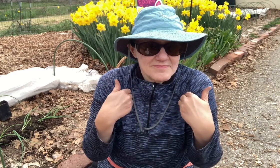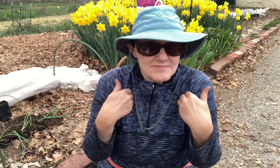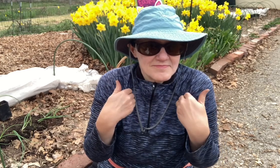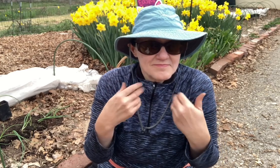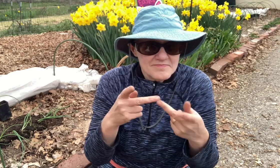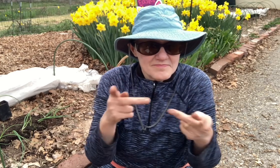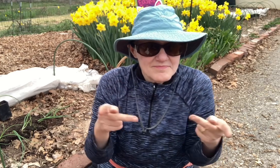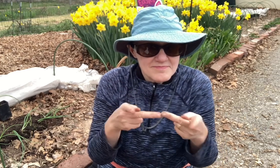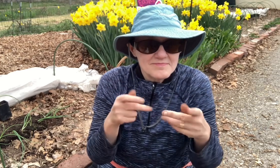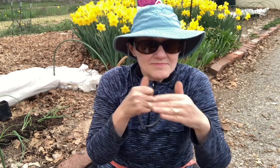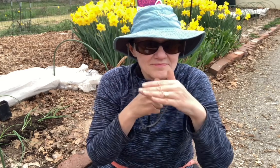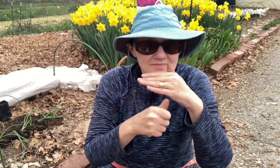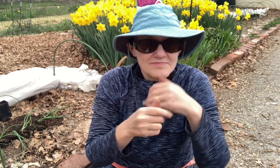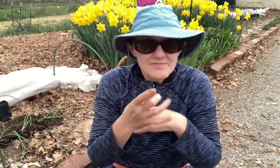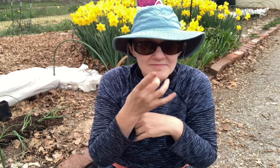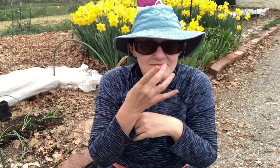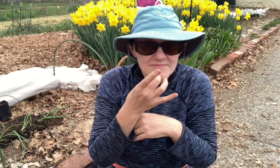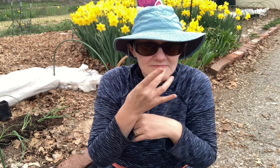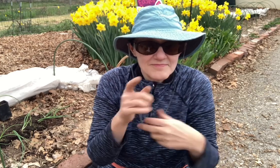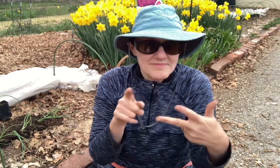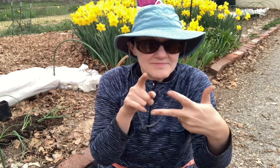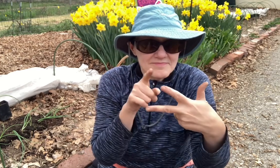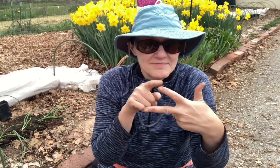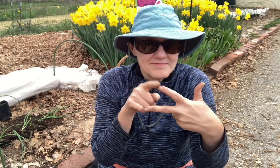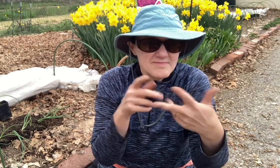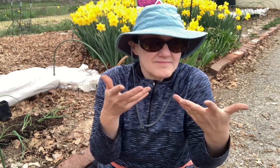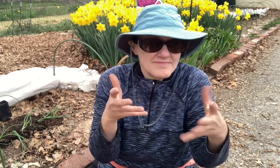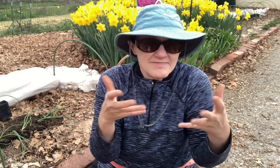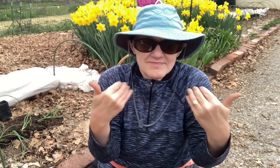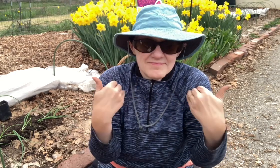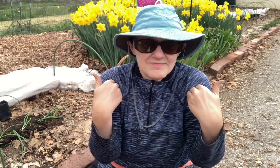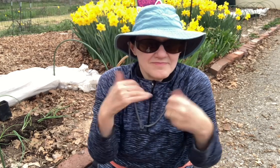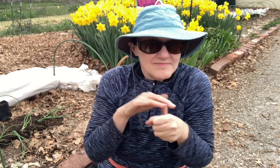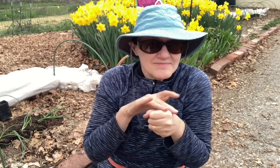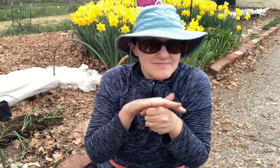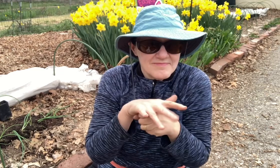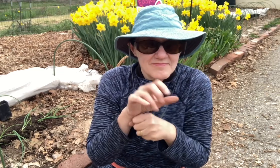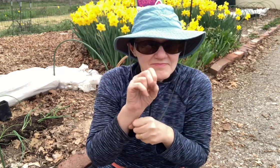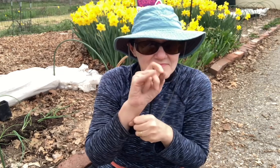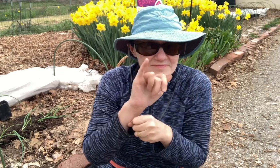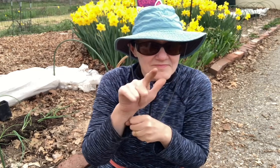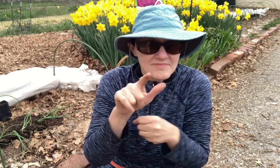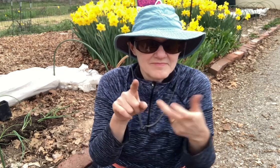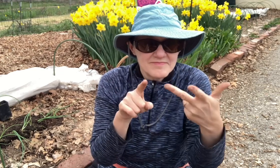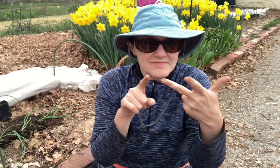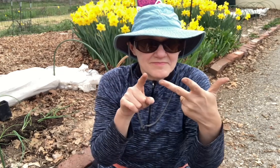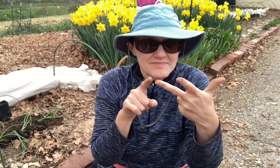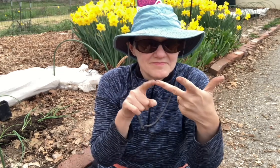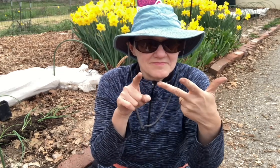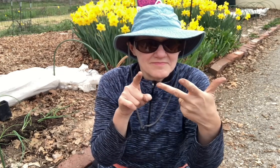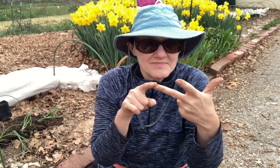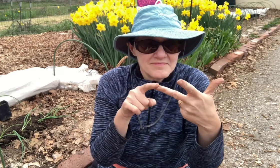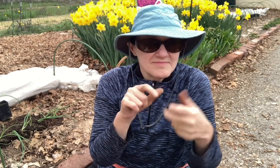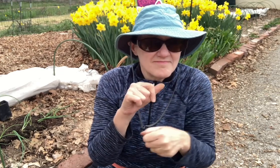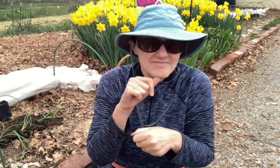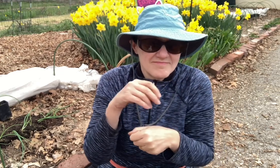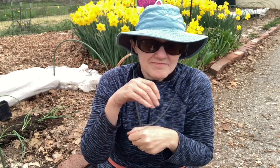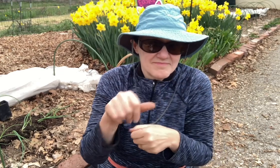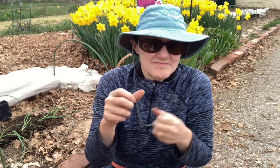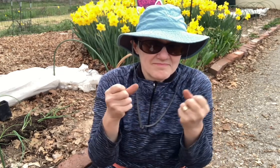And I had enough space under the grow lights. I had plenty of soil. And I didn't really